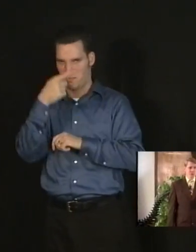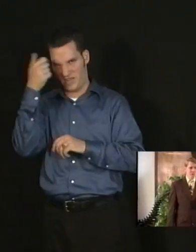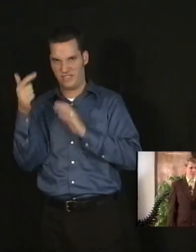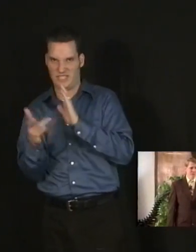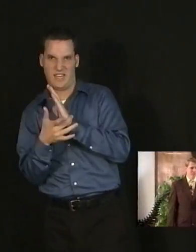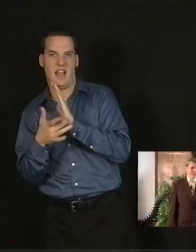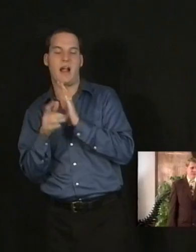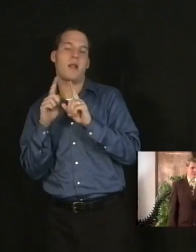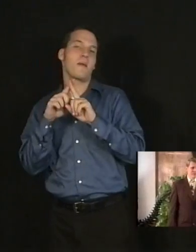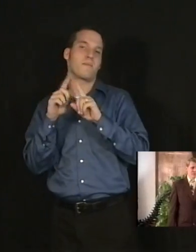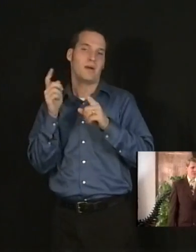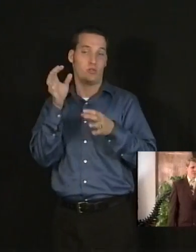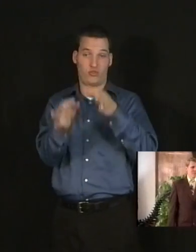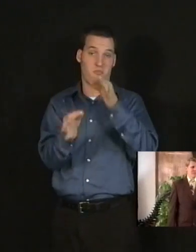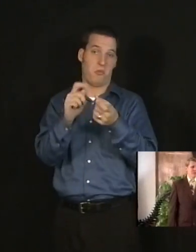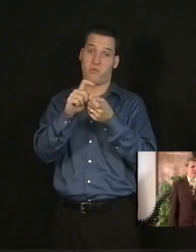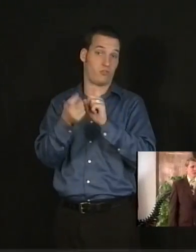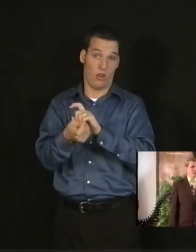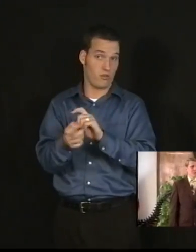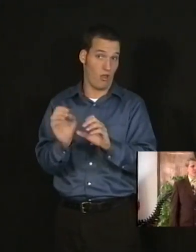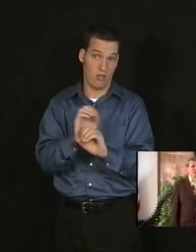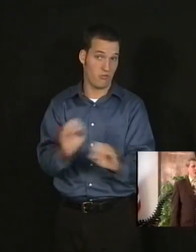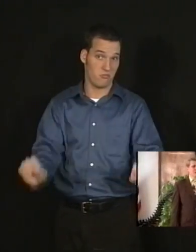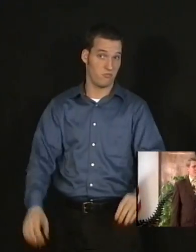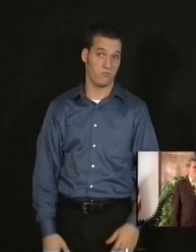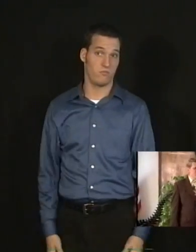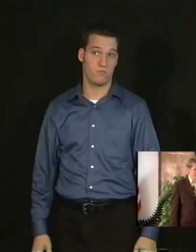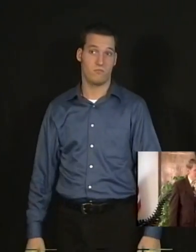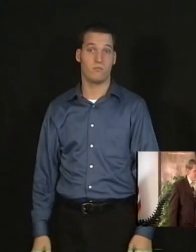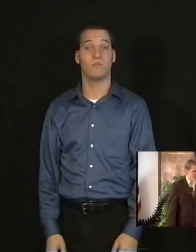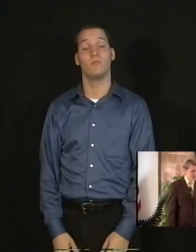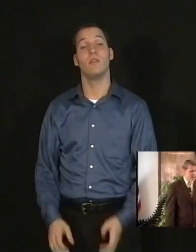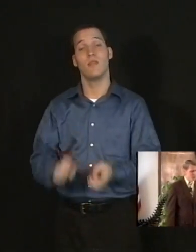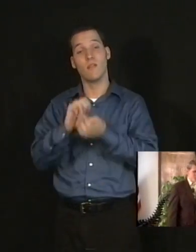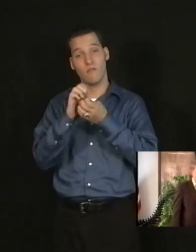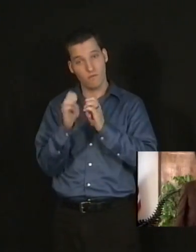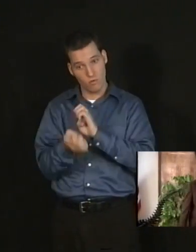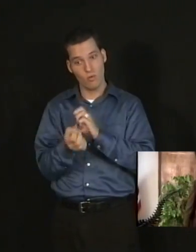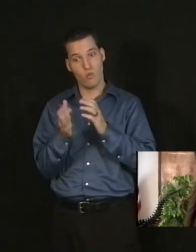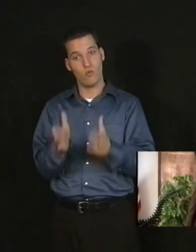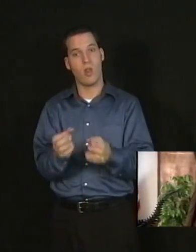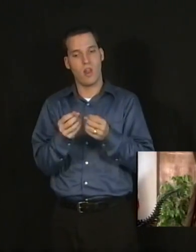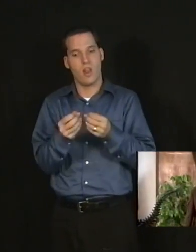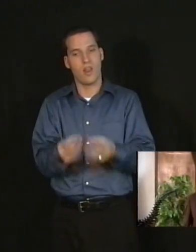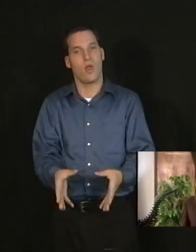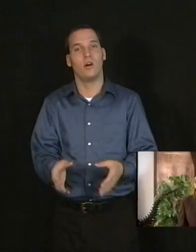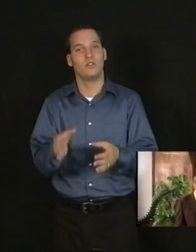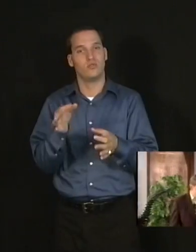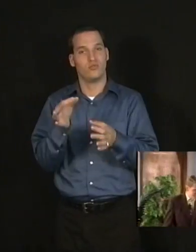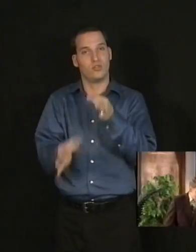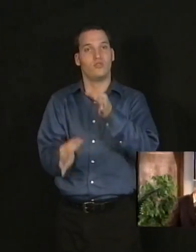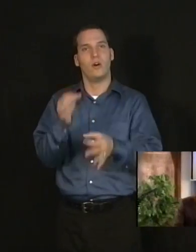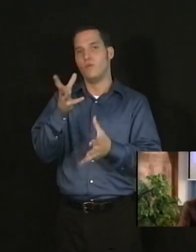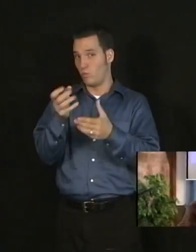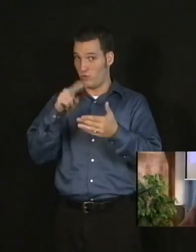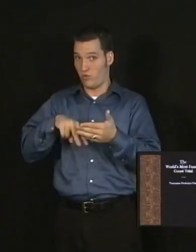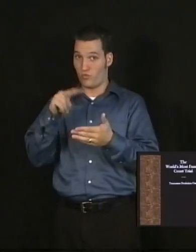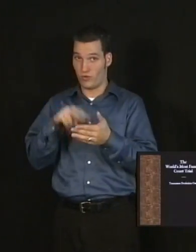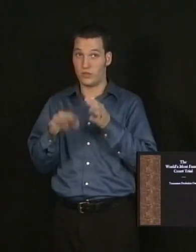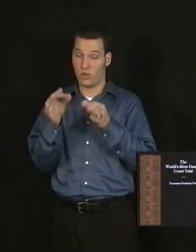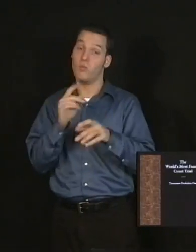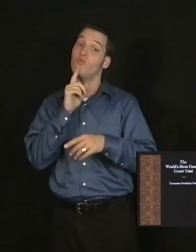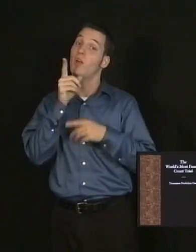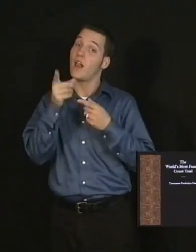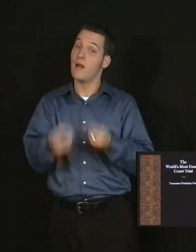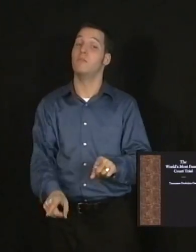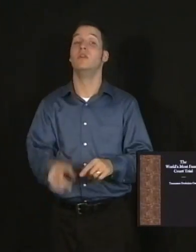judgment was not overturned. The evolutionists lost the Scopes monkey trial. If you want to read the entire story about what really happened, you can see it right here